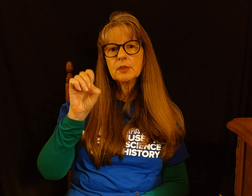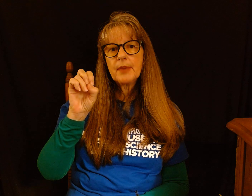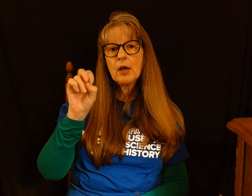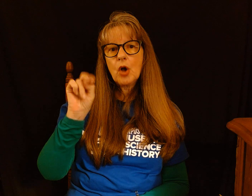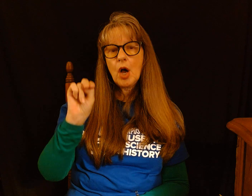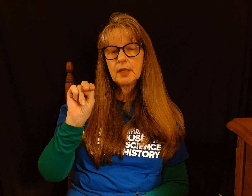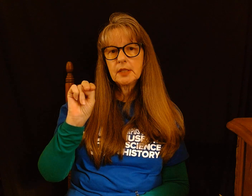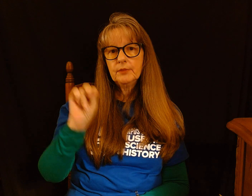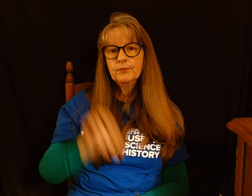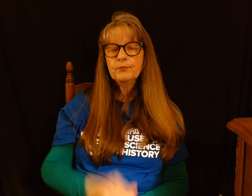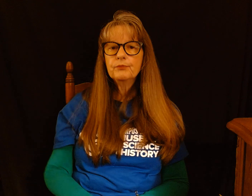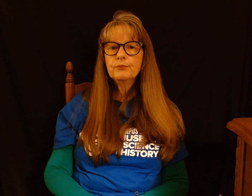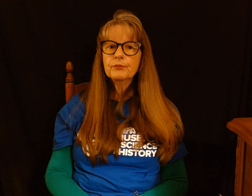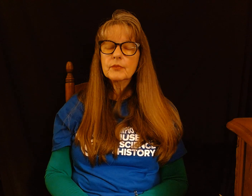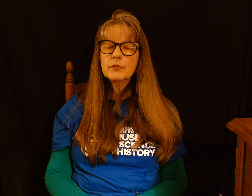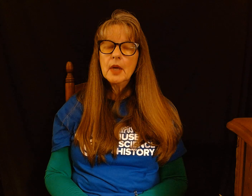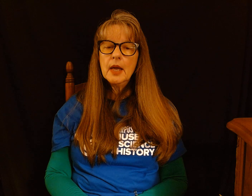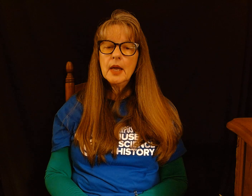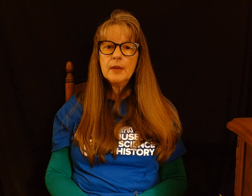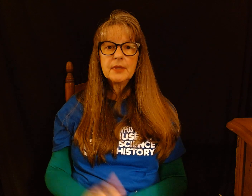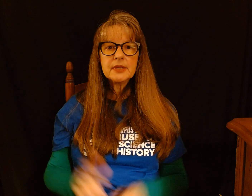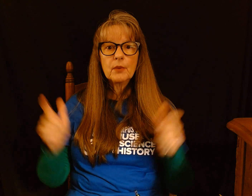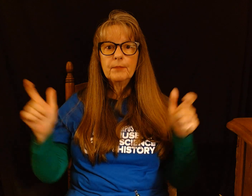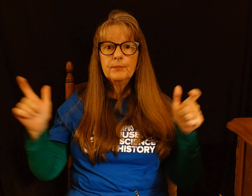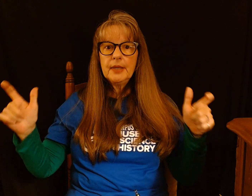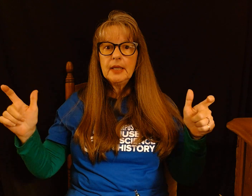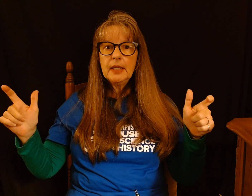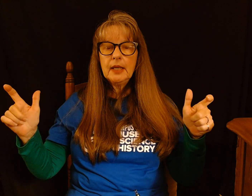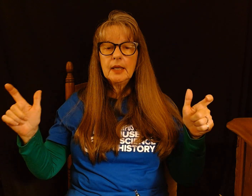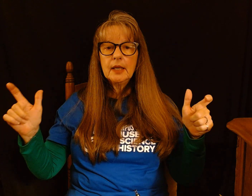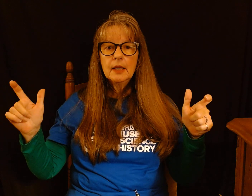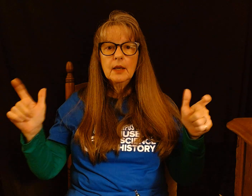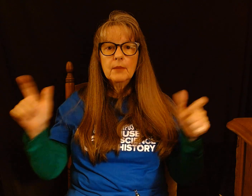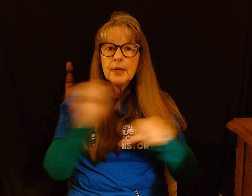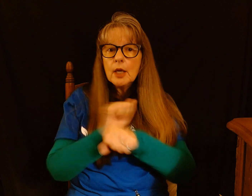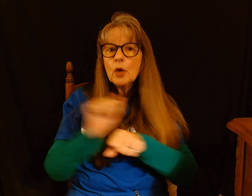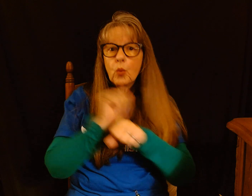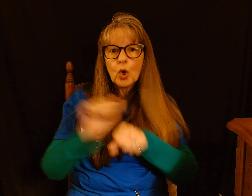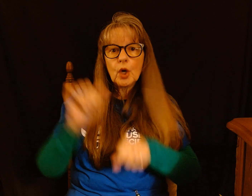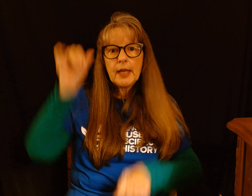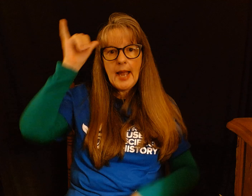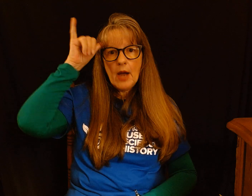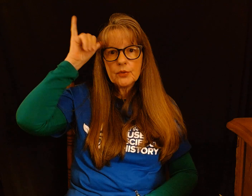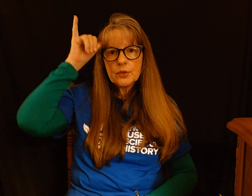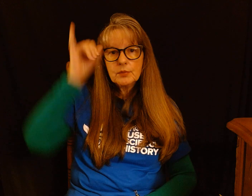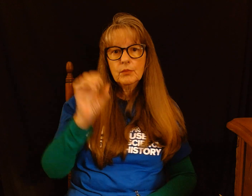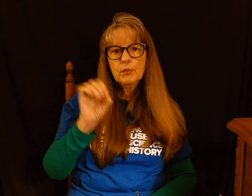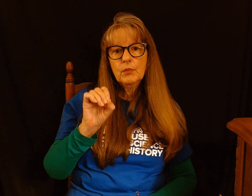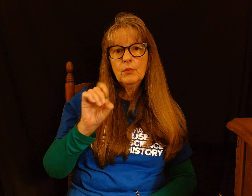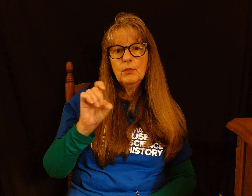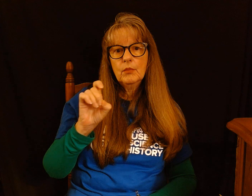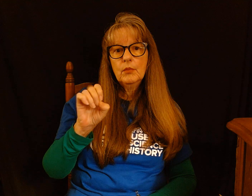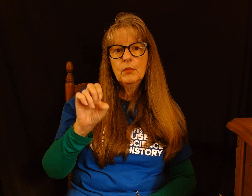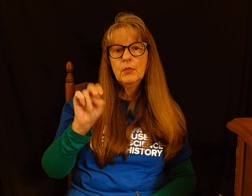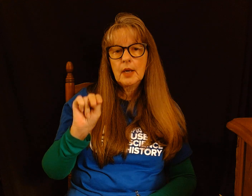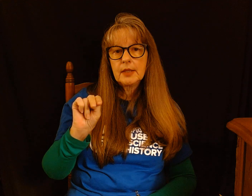spell oxen, because they were big, big work cows, oxen,